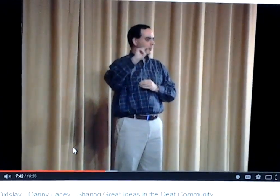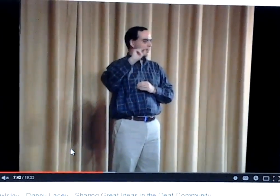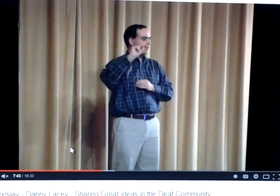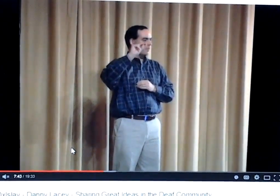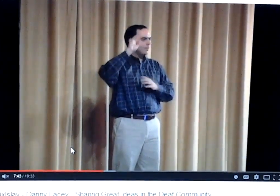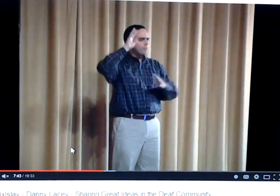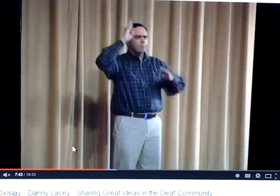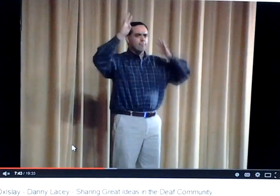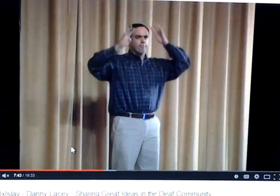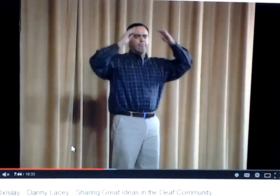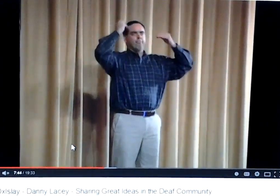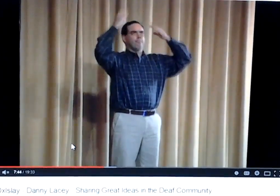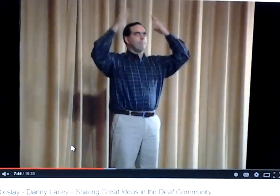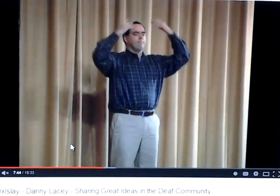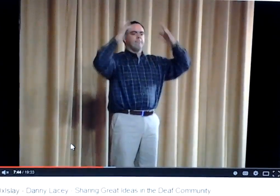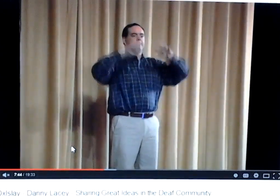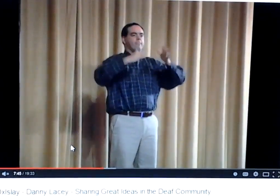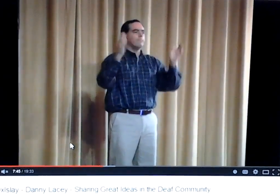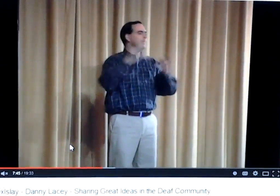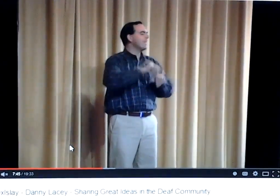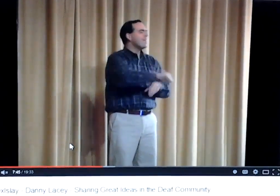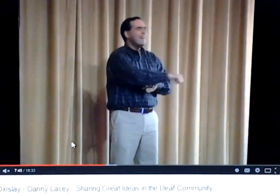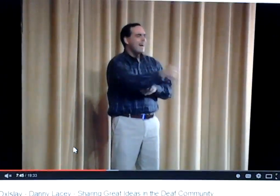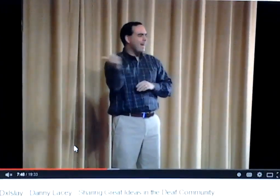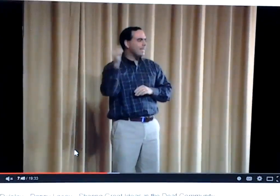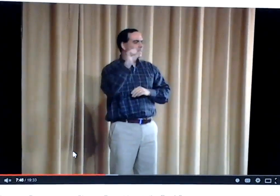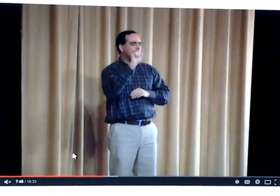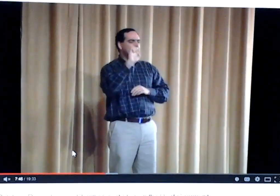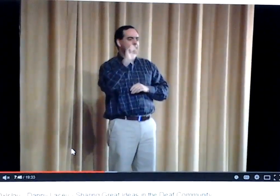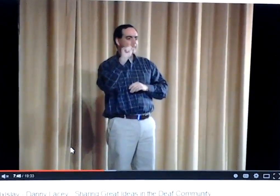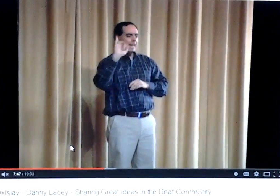I can't read, I'm sorry, I'm having a hard time with the side view.